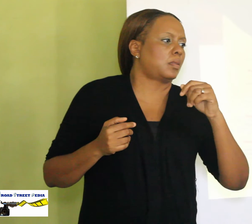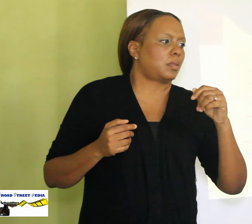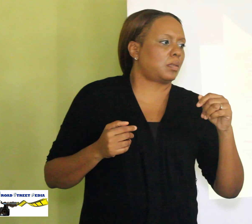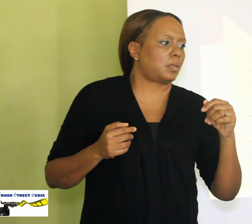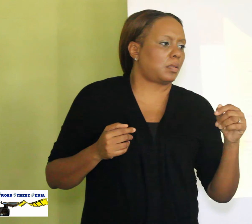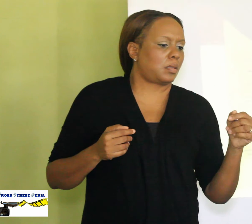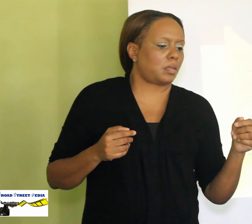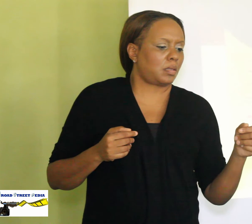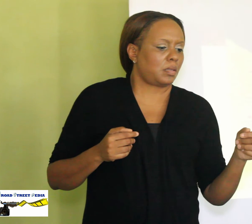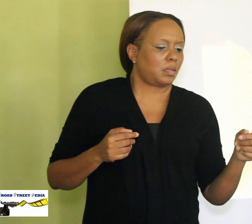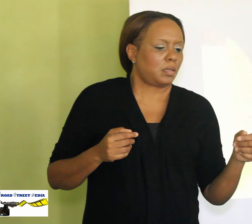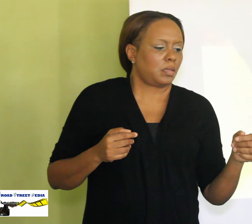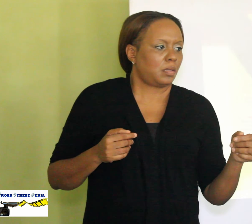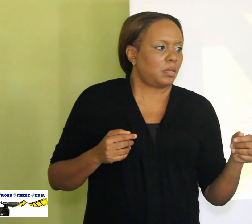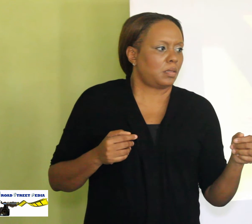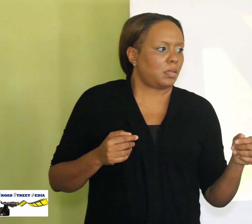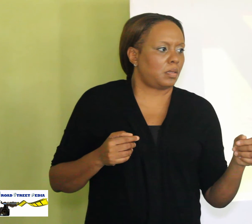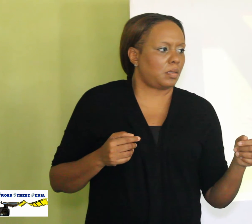fertilizers stay in the soil longer.